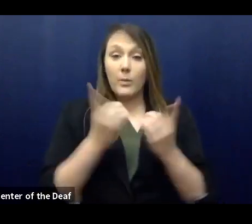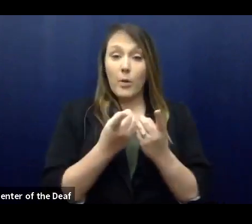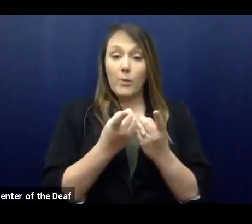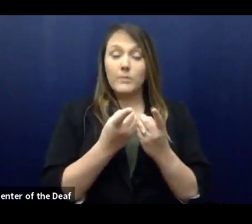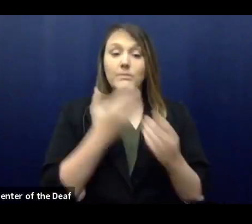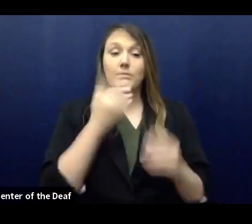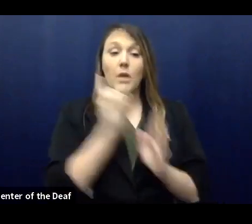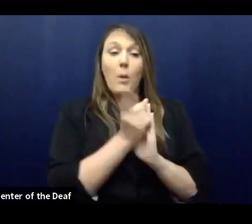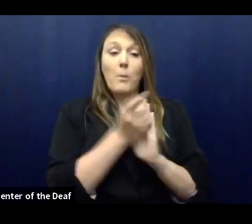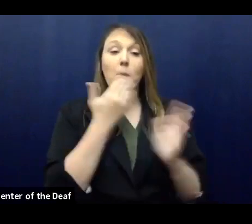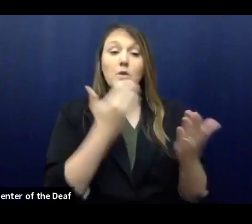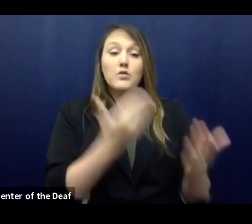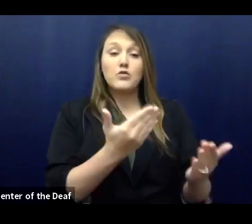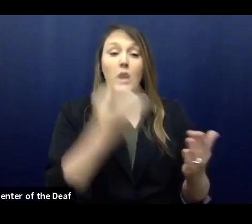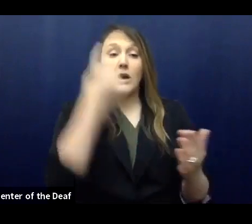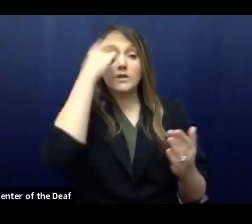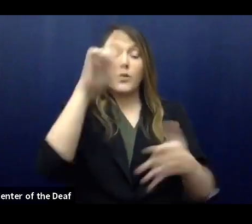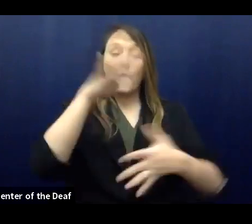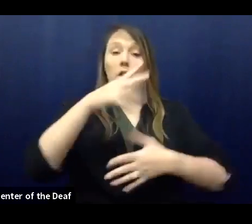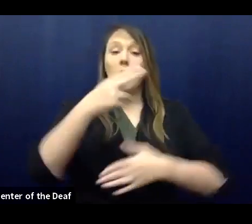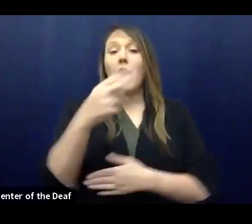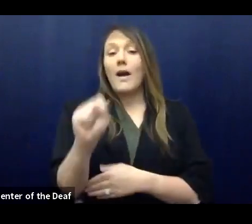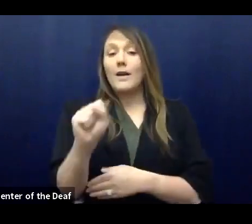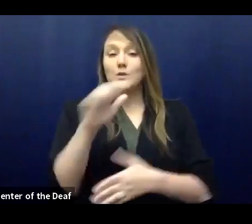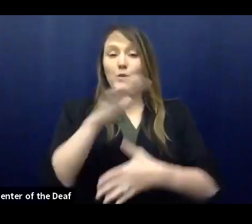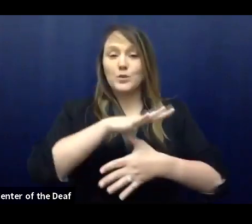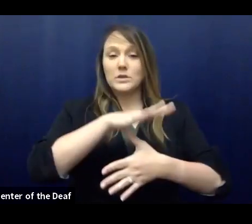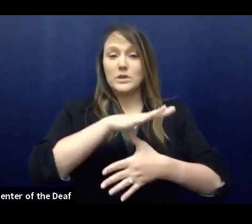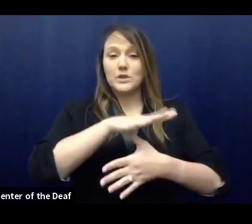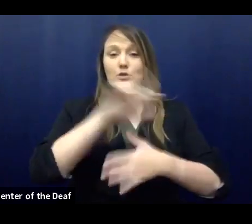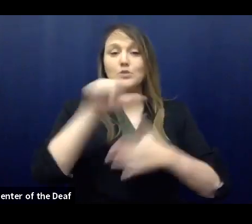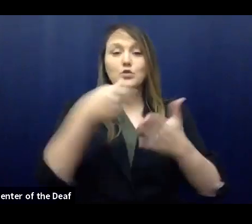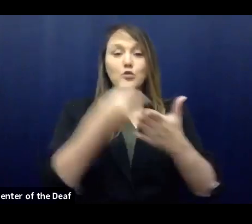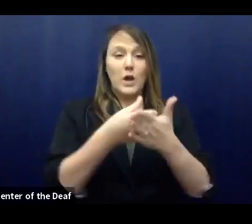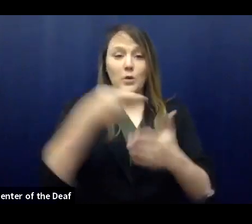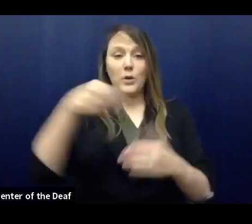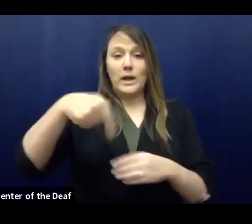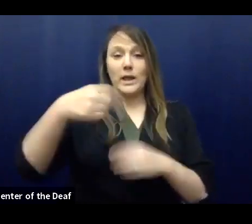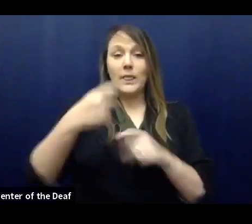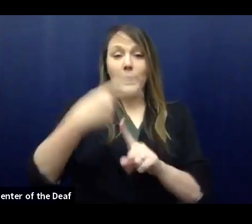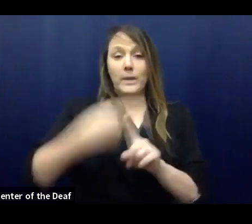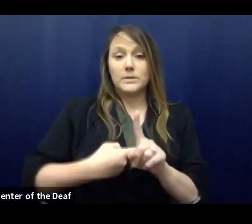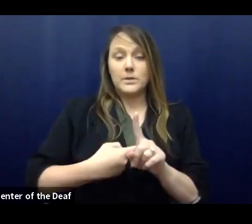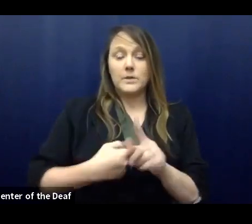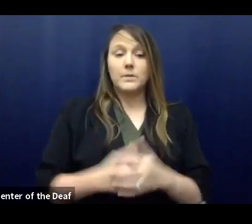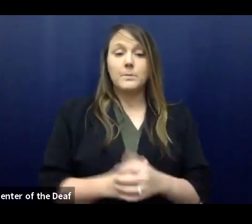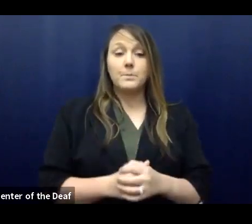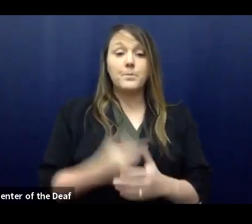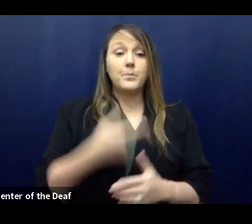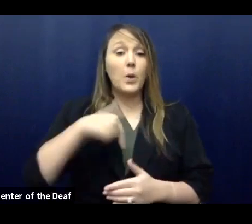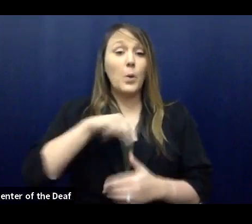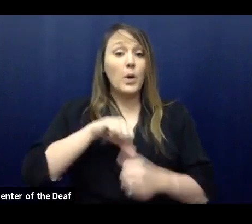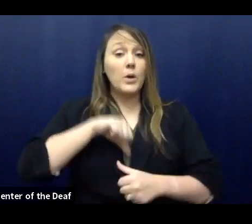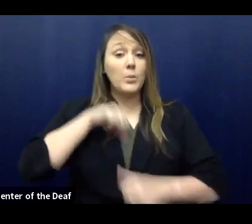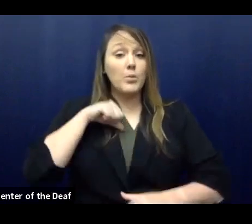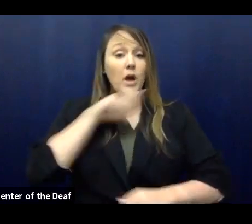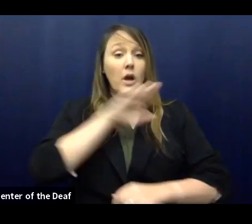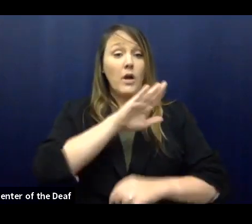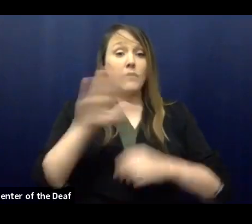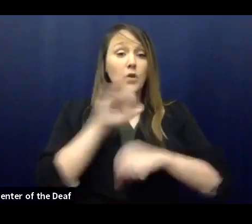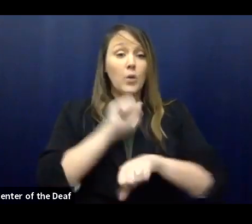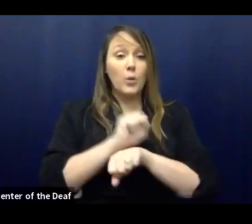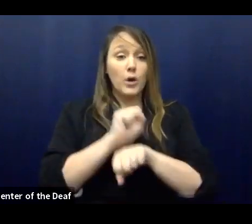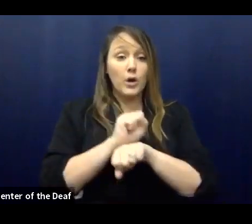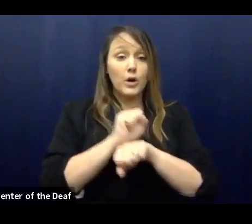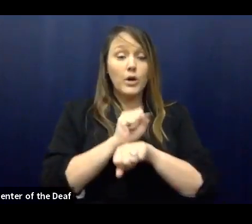is dedicated to our high school seniors who are graduating this month. We are proud of the work they have done